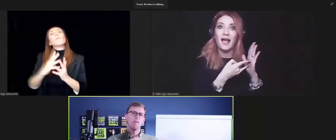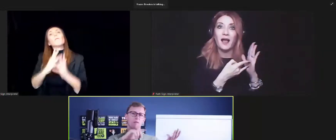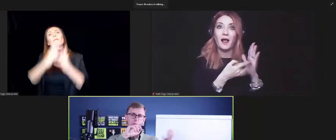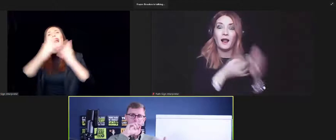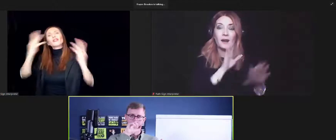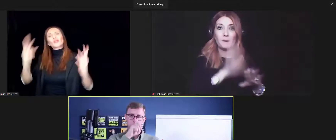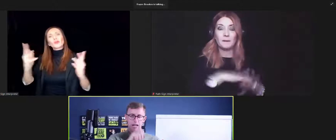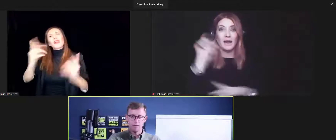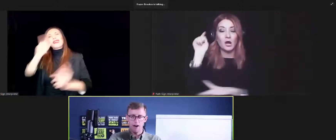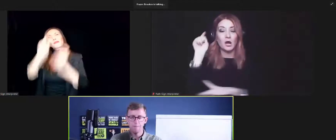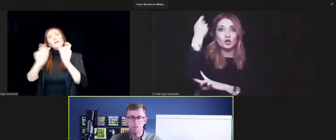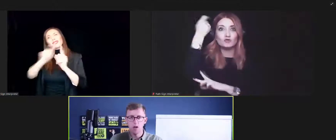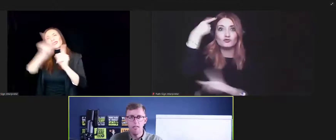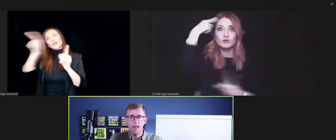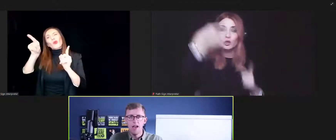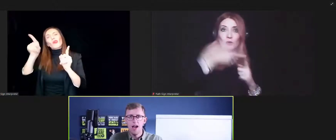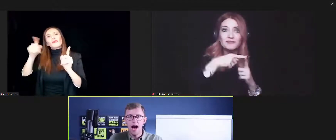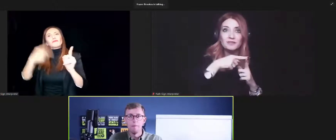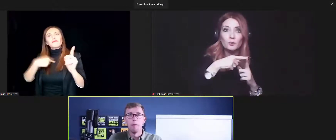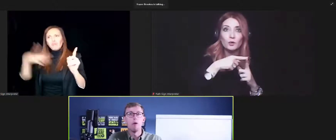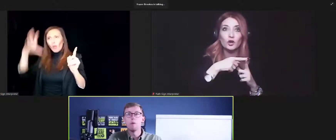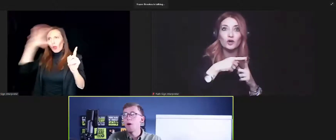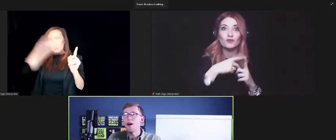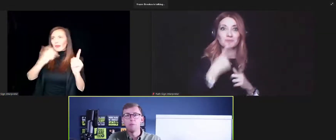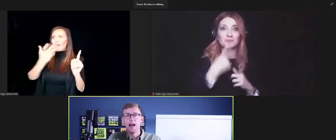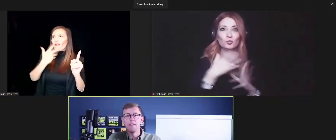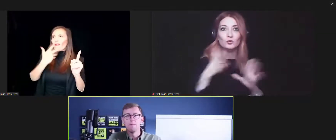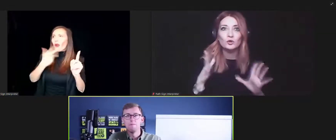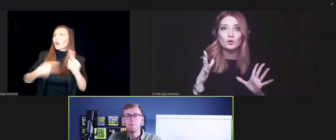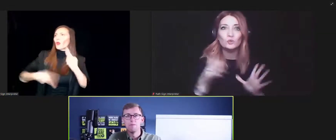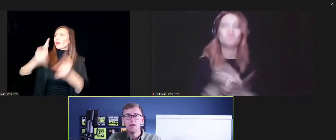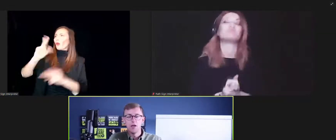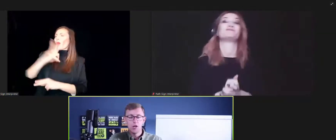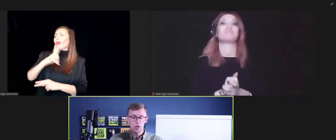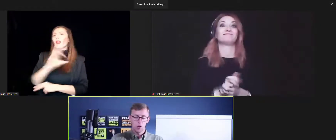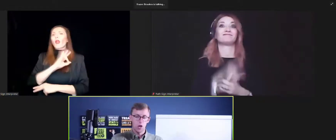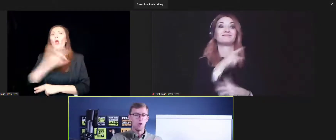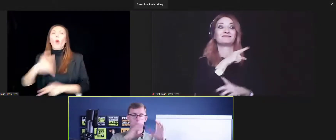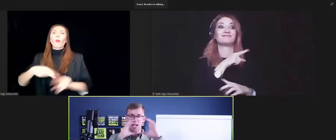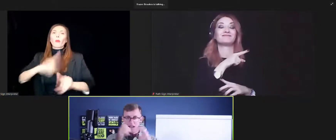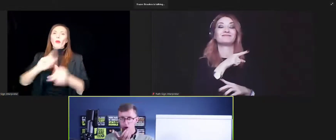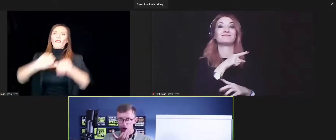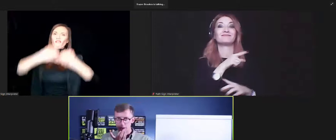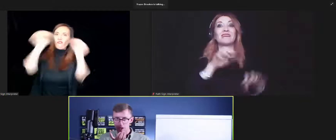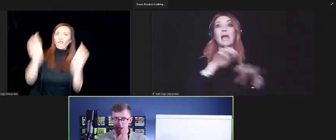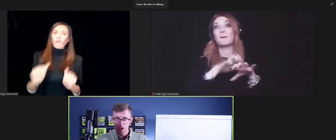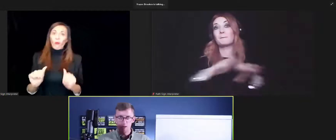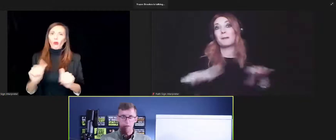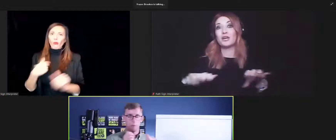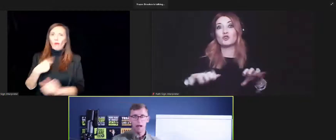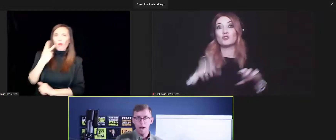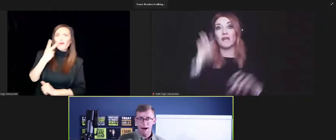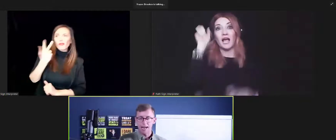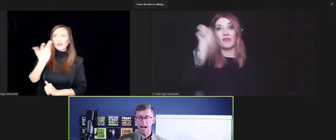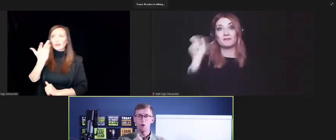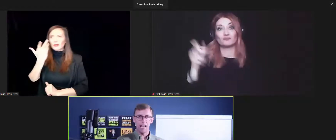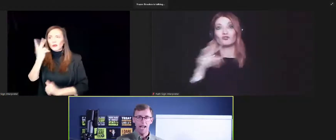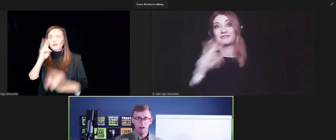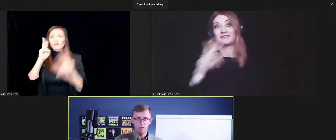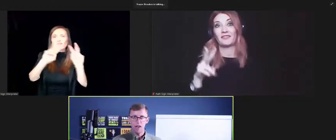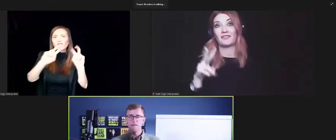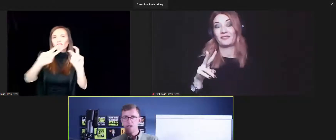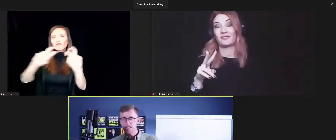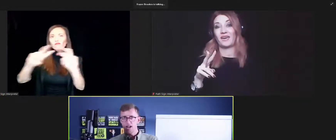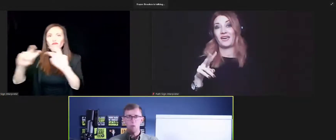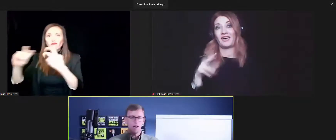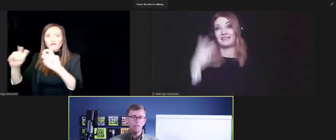wealthier. More money, right? But most people don't have a plan. So you send that voice message, they reply back, I want to get